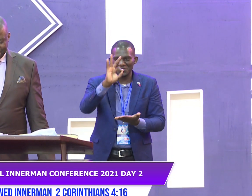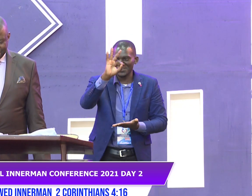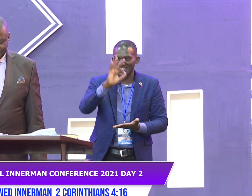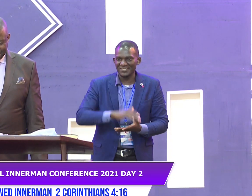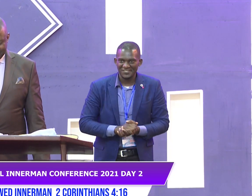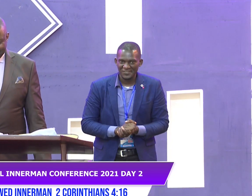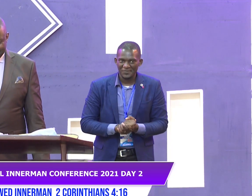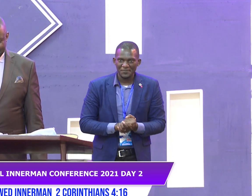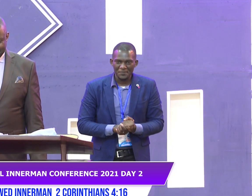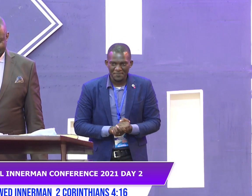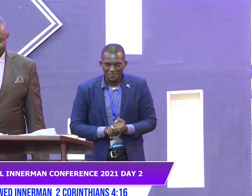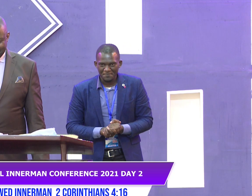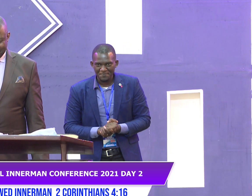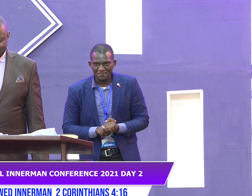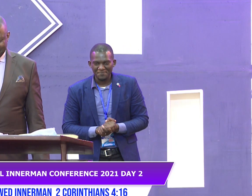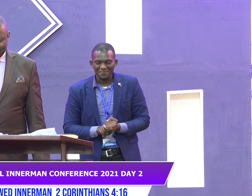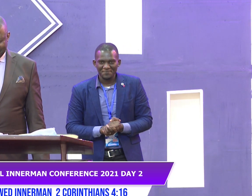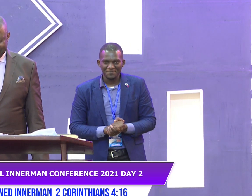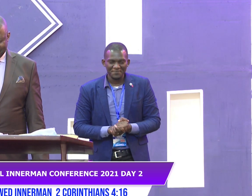hand clap to him.